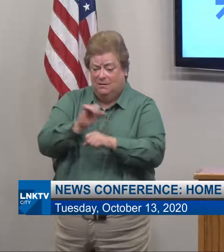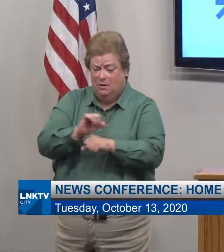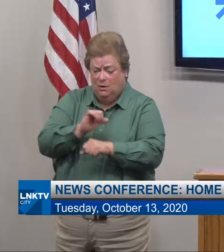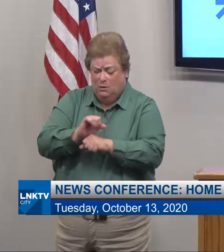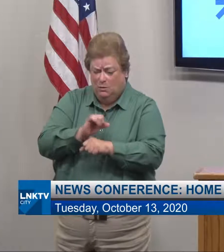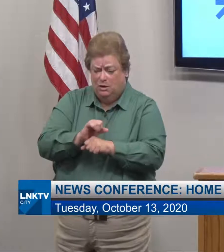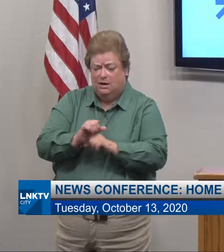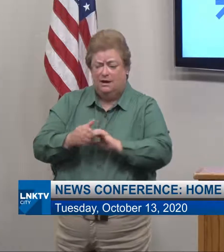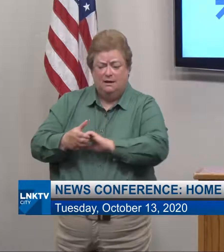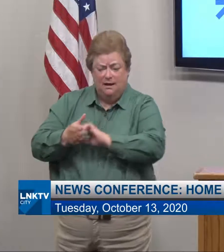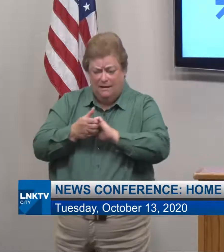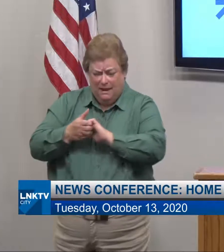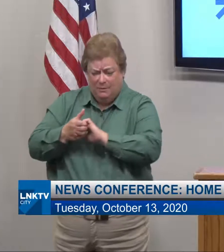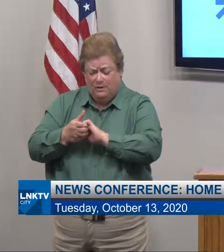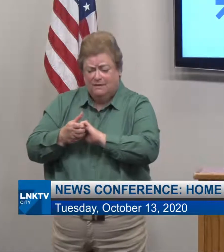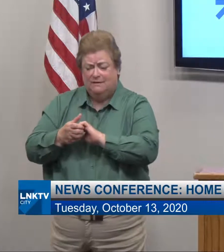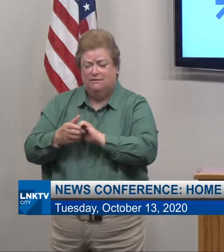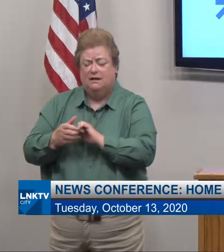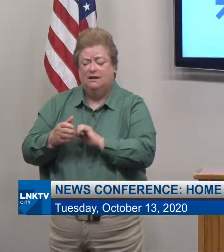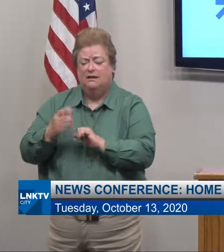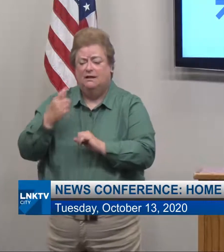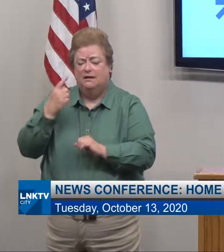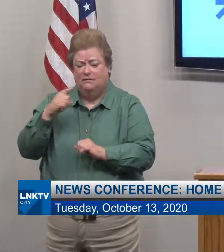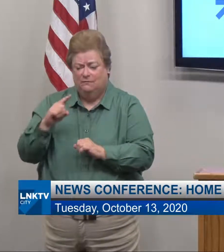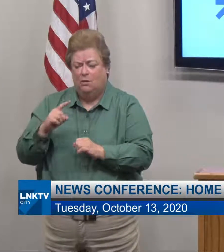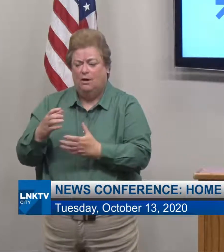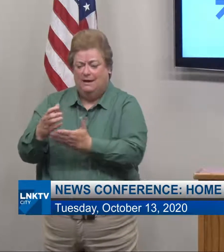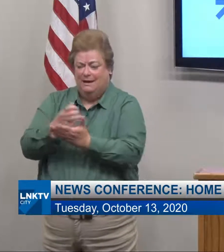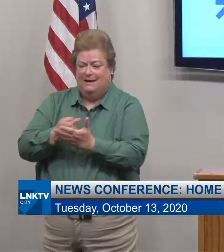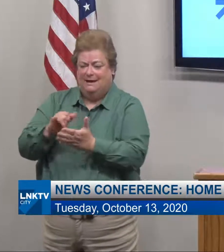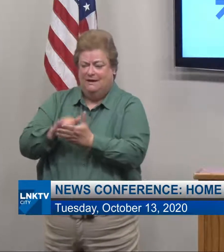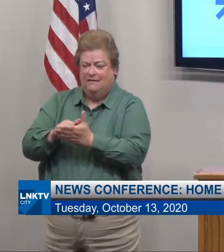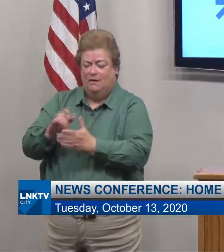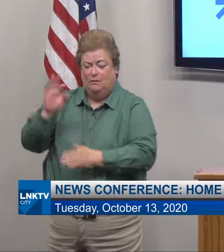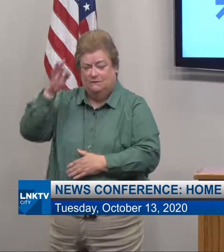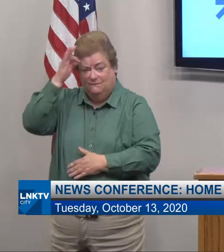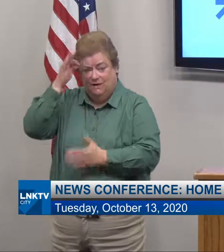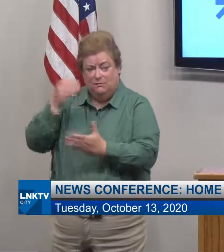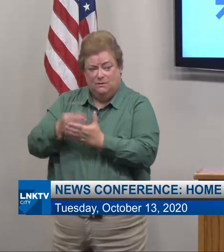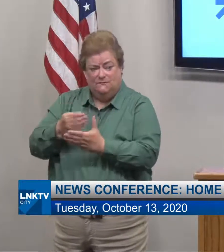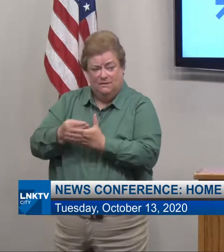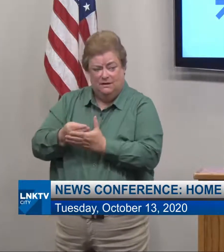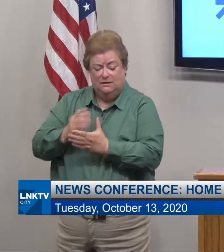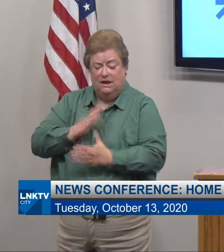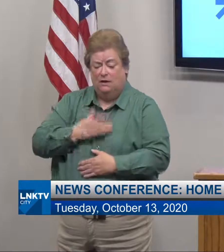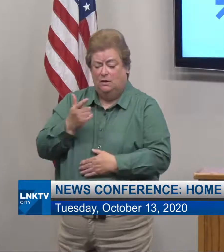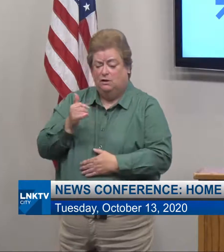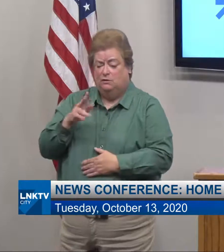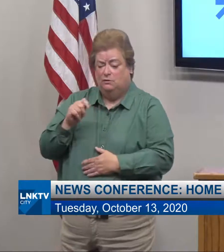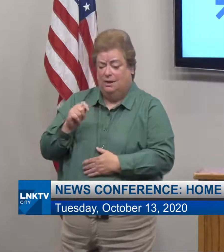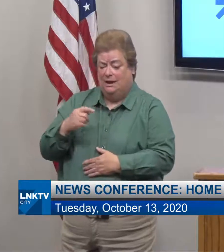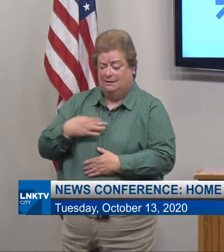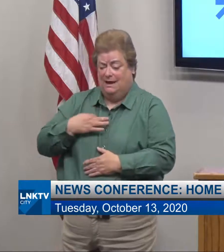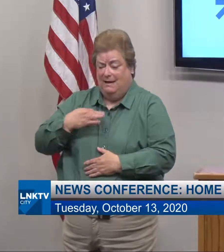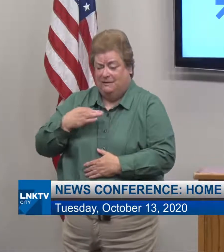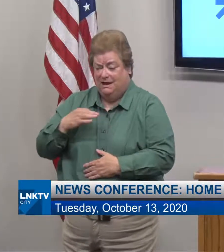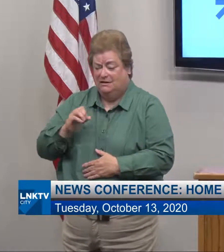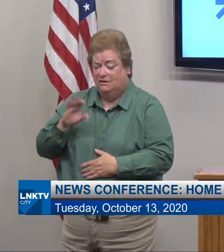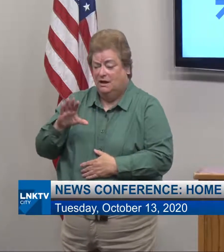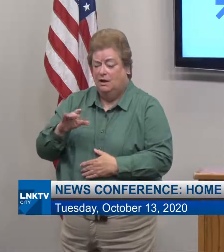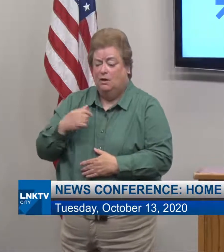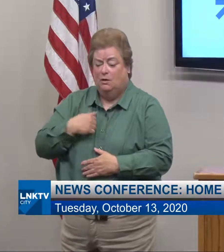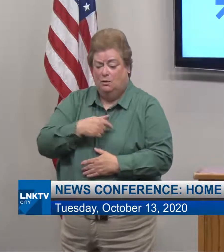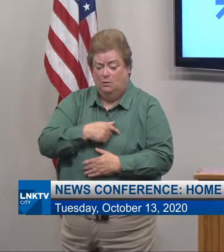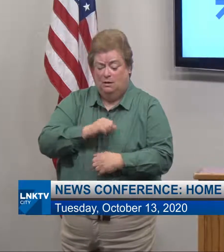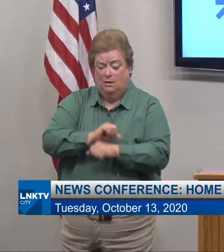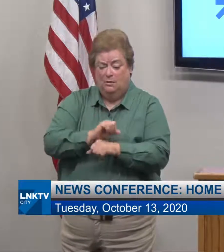and collaboratively to secure these vital federal funds. Our successful grant application demonstrates the cooperative work of